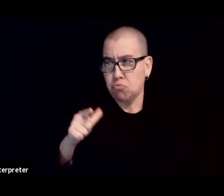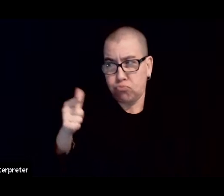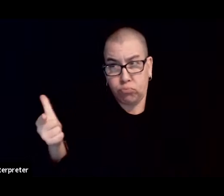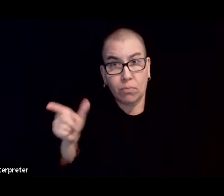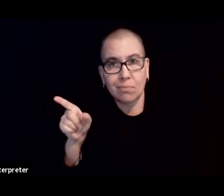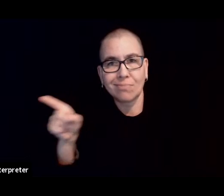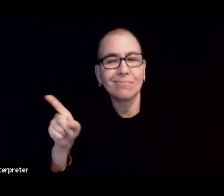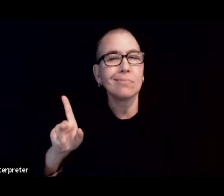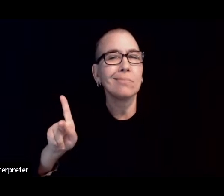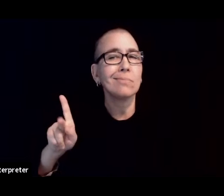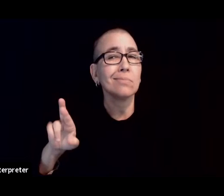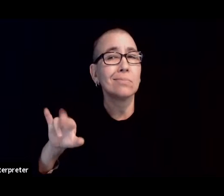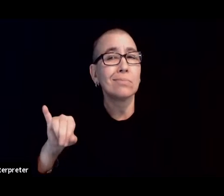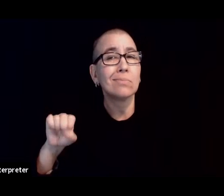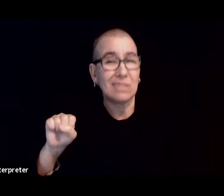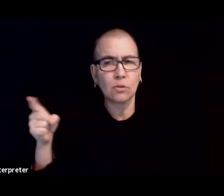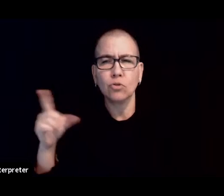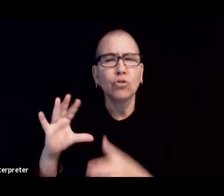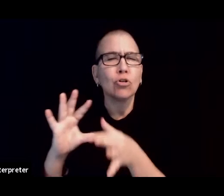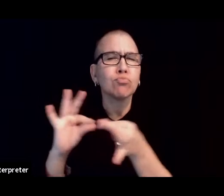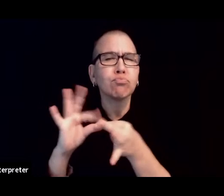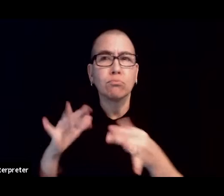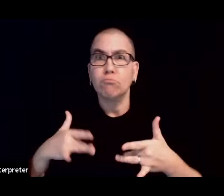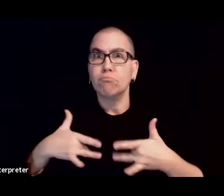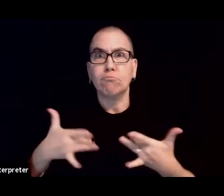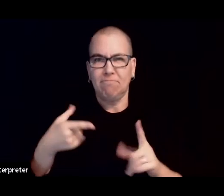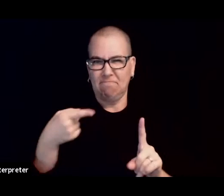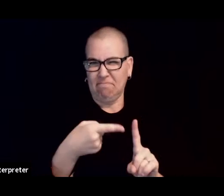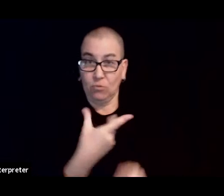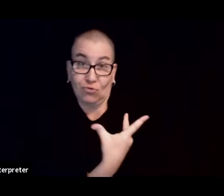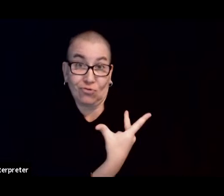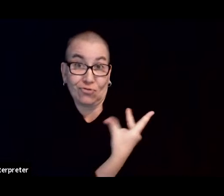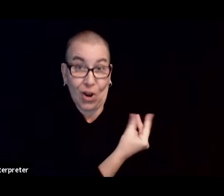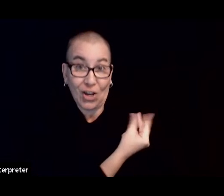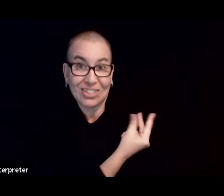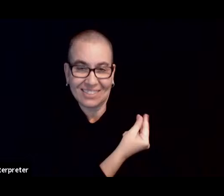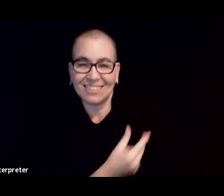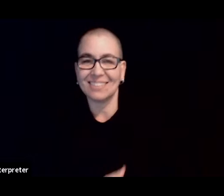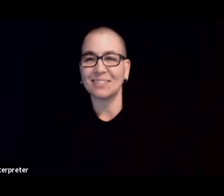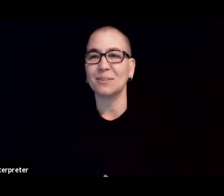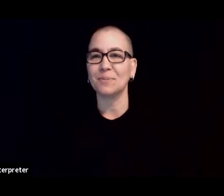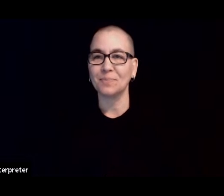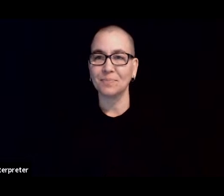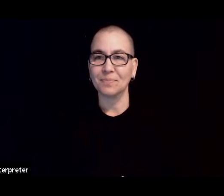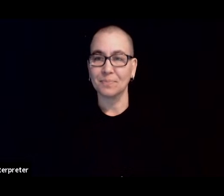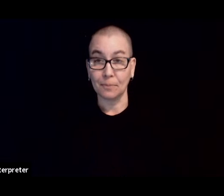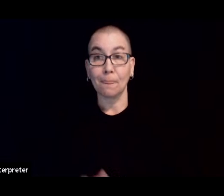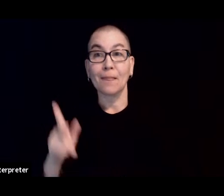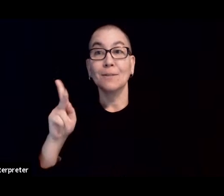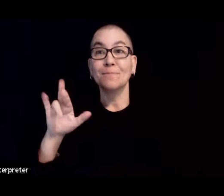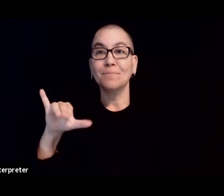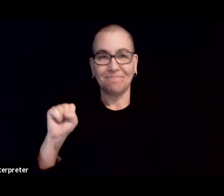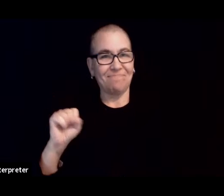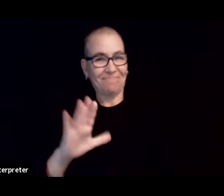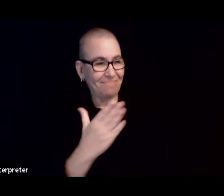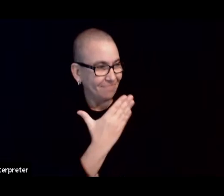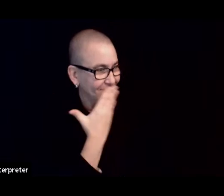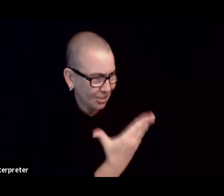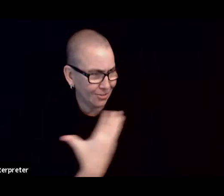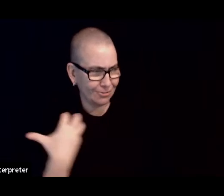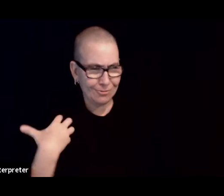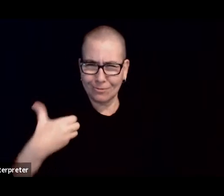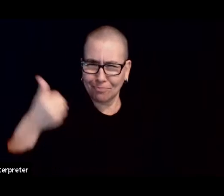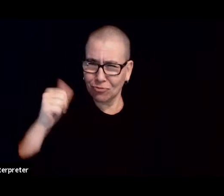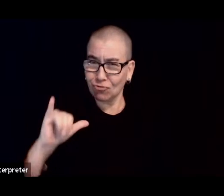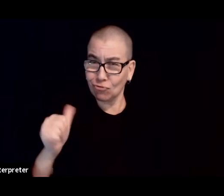situation. Thank you, Commissioner. There is an incredible level of interest in vaccines, and that's a great